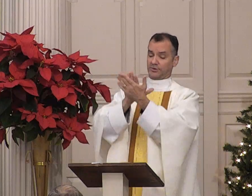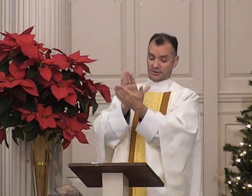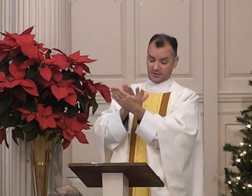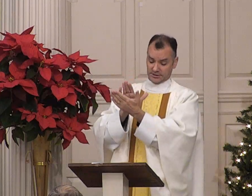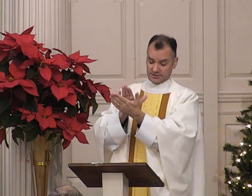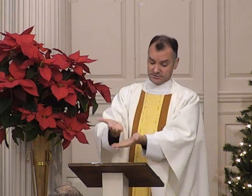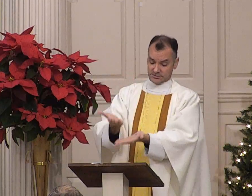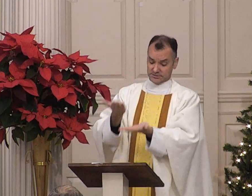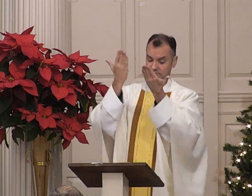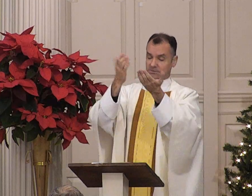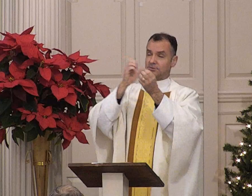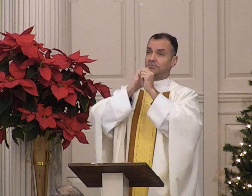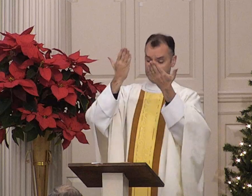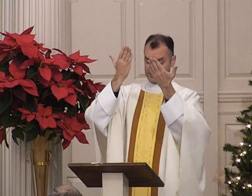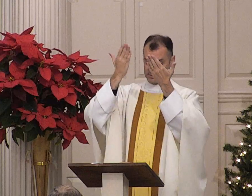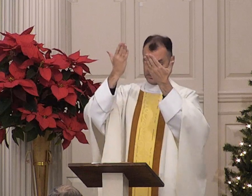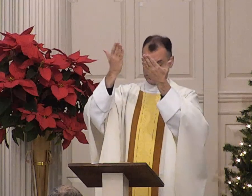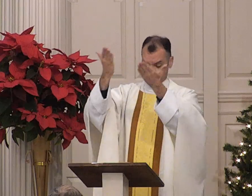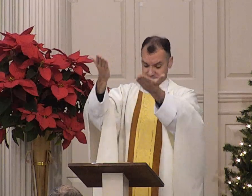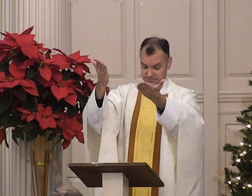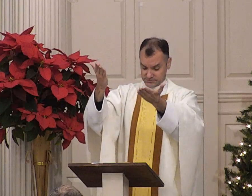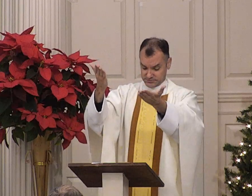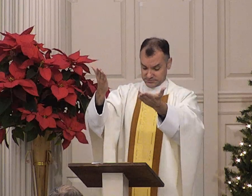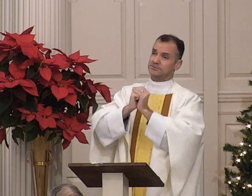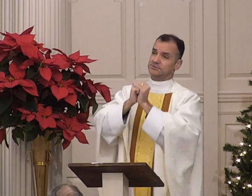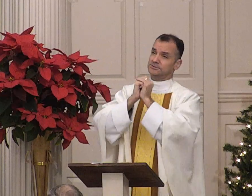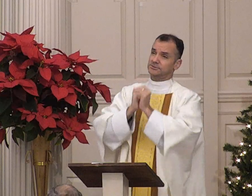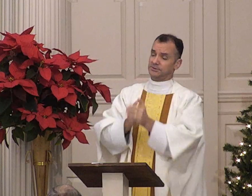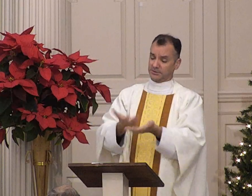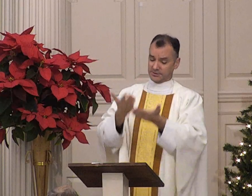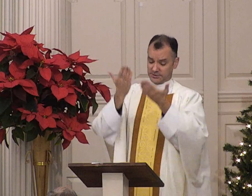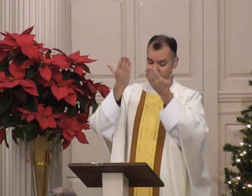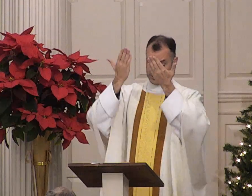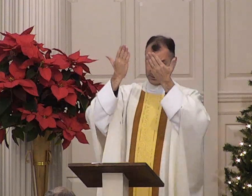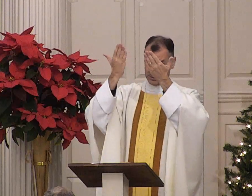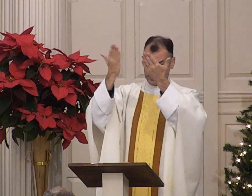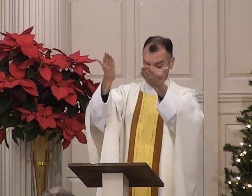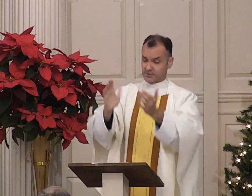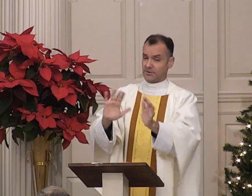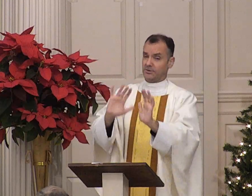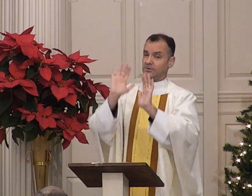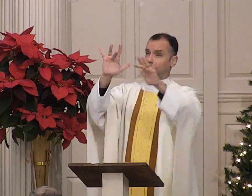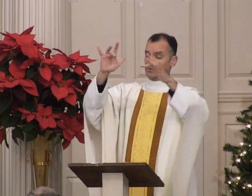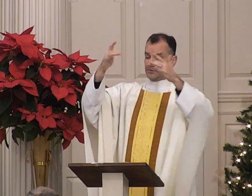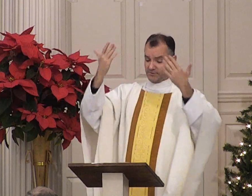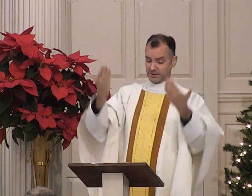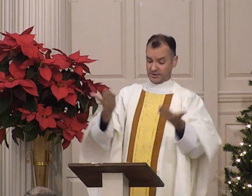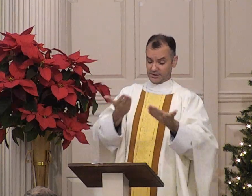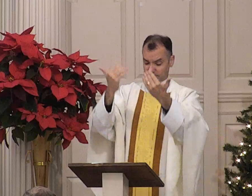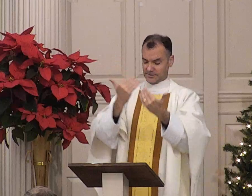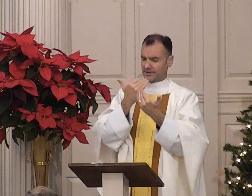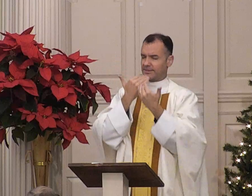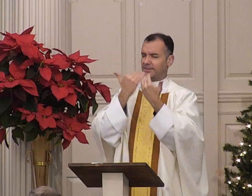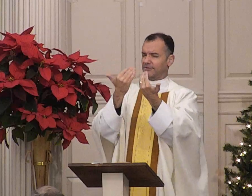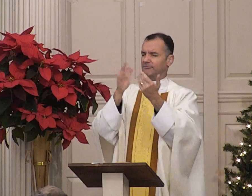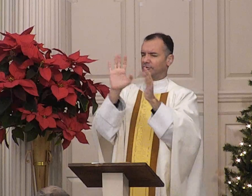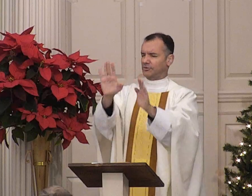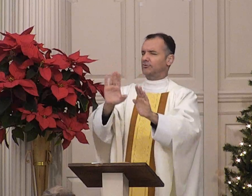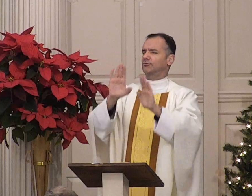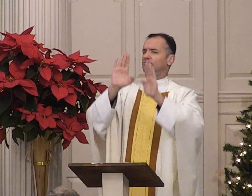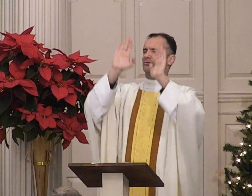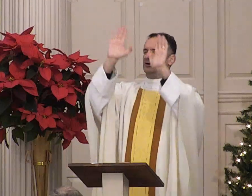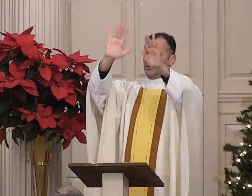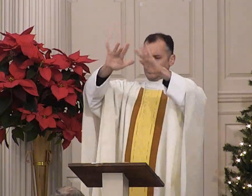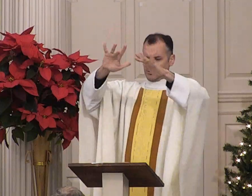King, O God, almighty Father, Lord Jesus Christ, only begotten Son, Lord